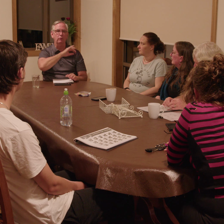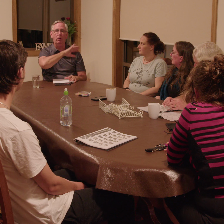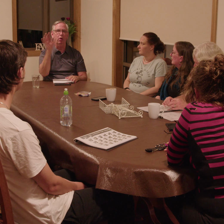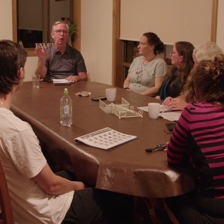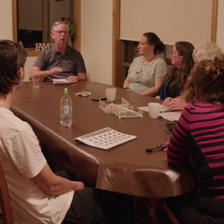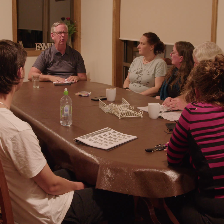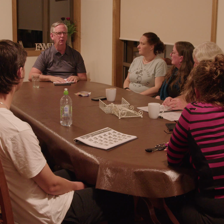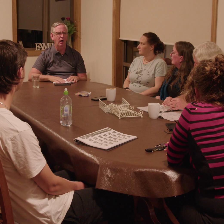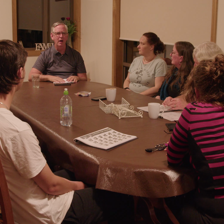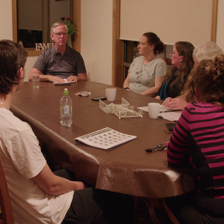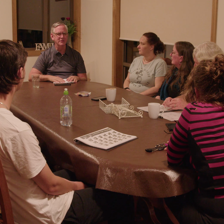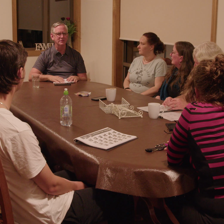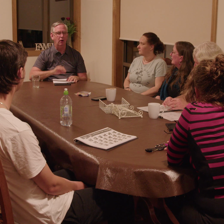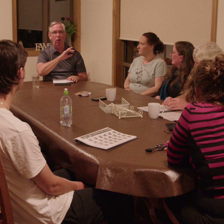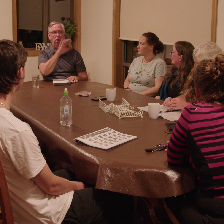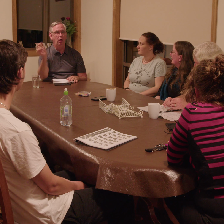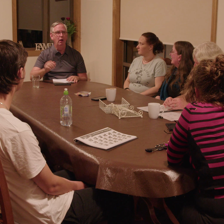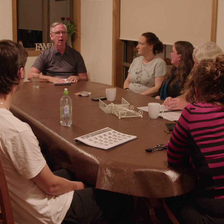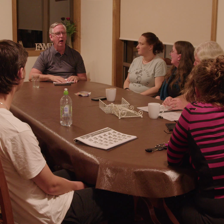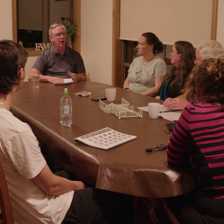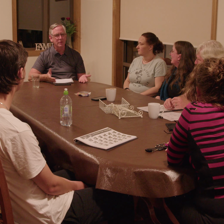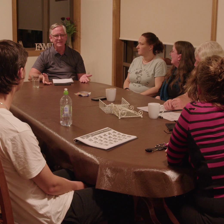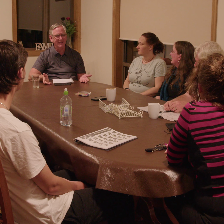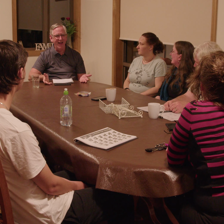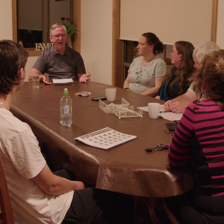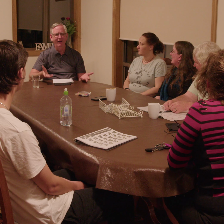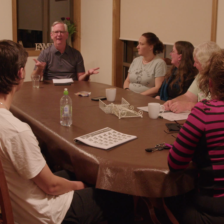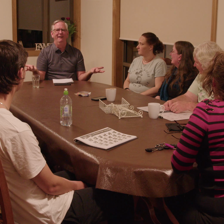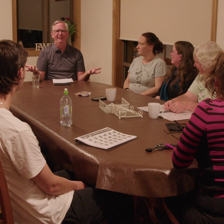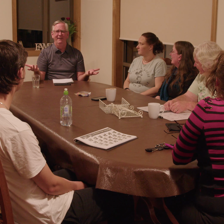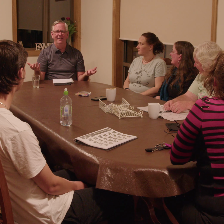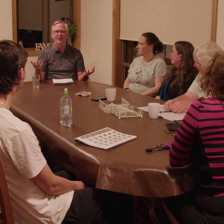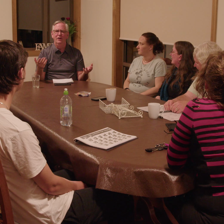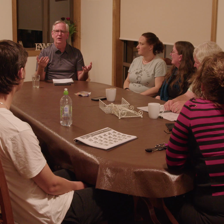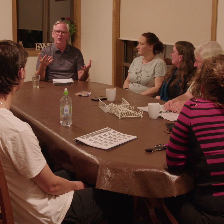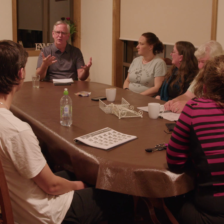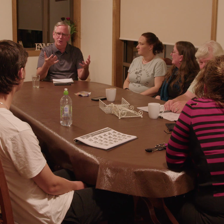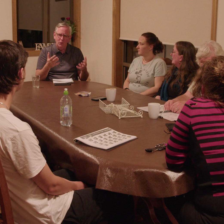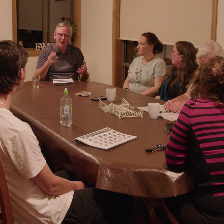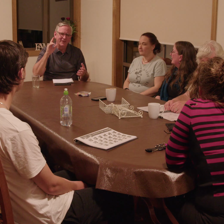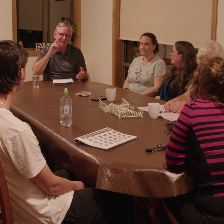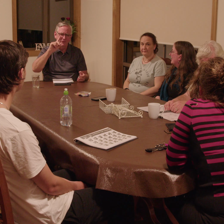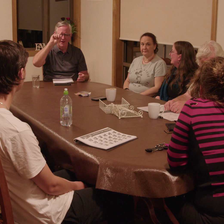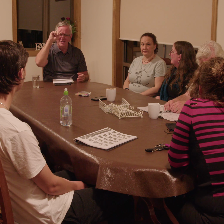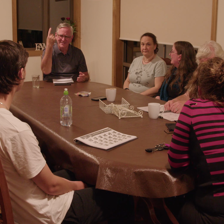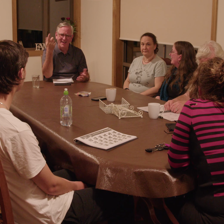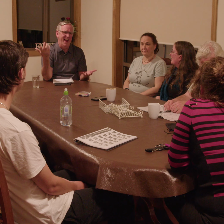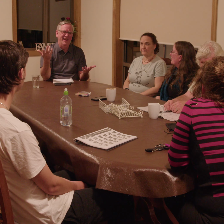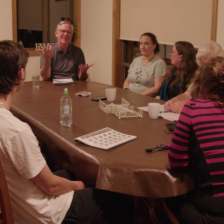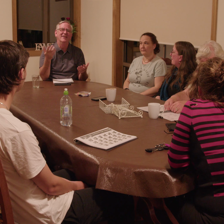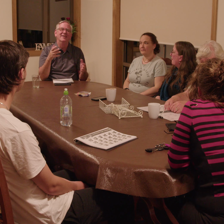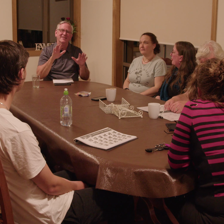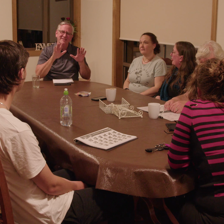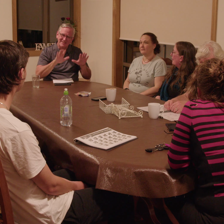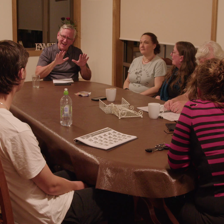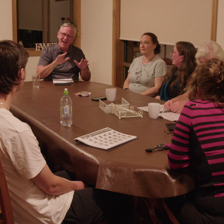when I'm spelling, I spell really slow. Sometimes people want to spell really fast. What point is there to being so fast that nobody can